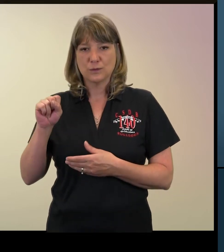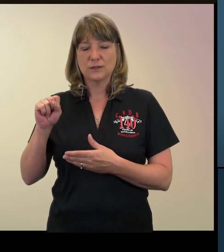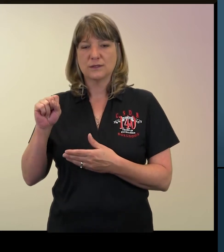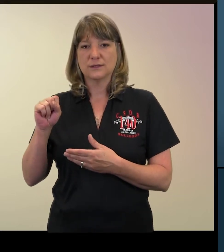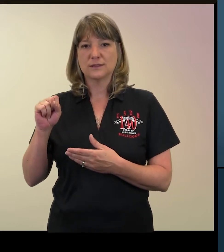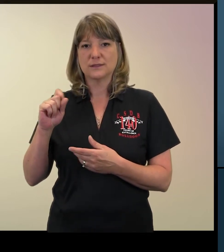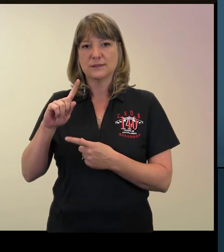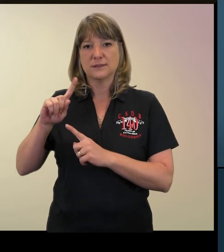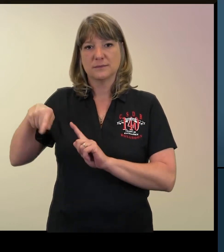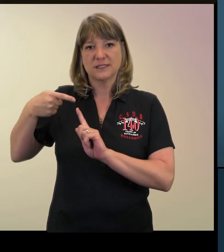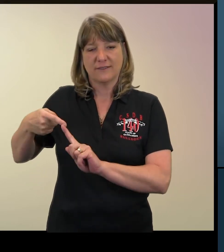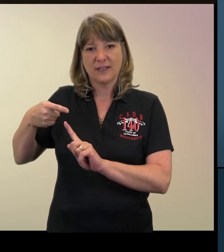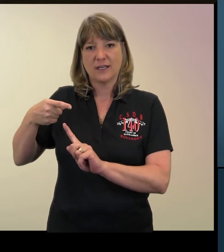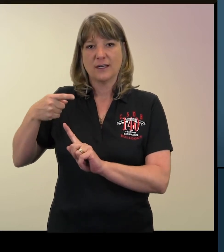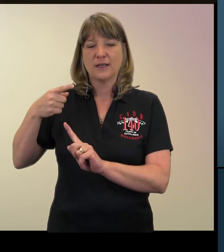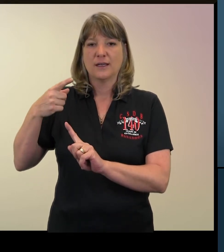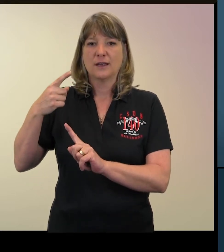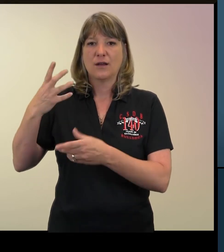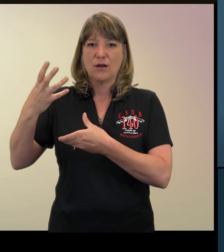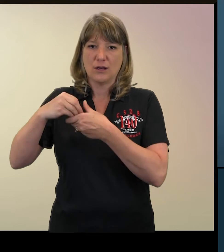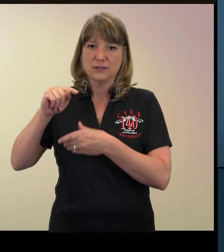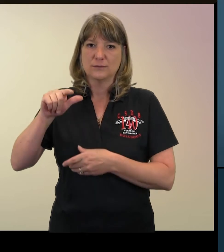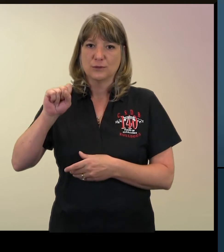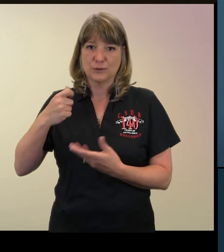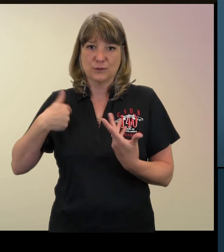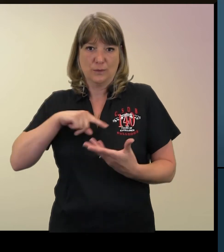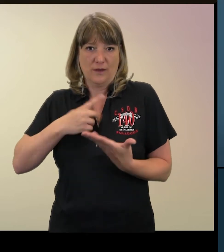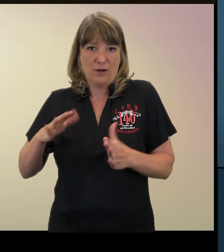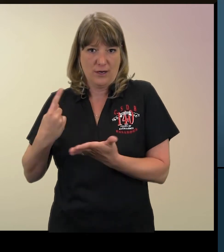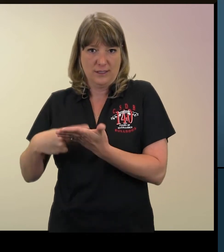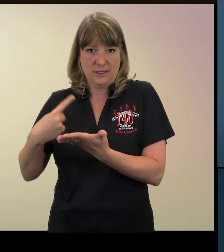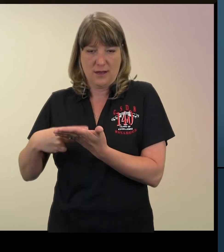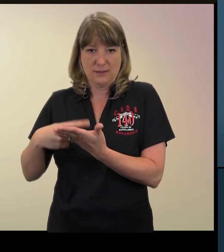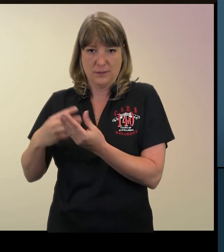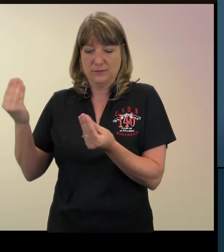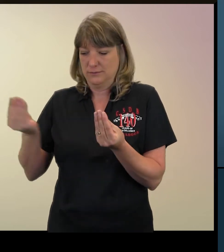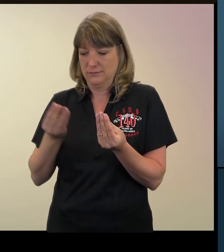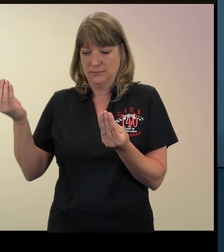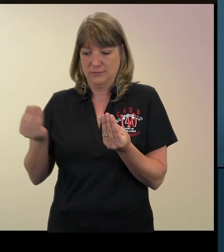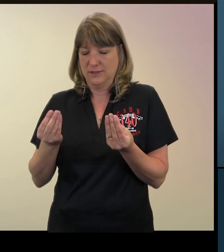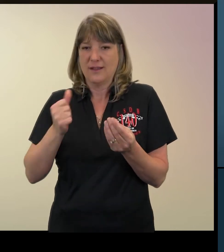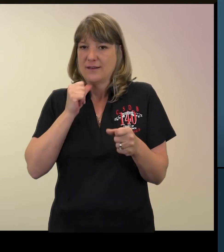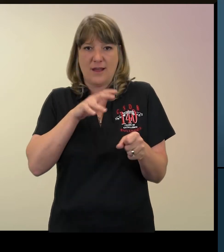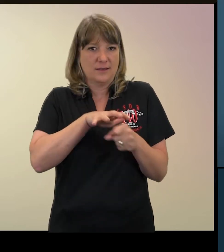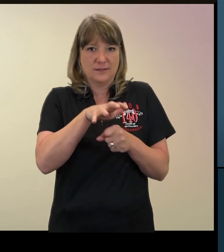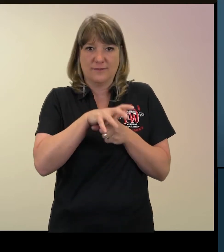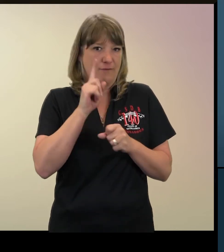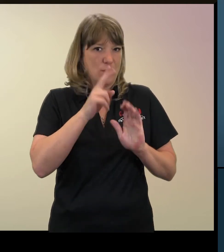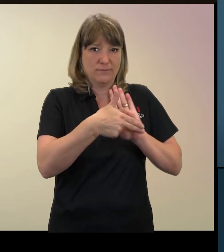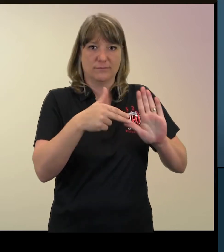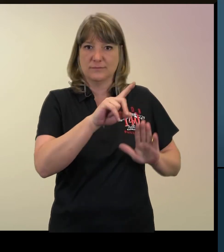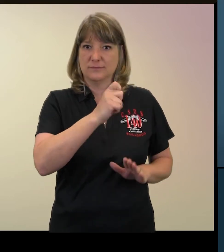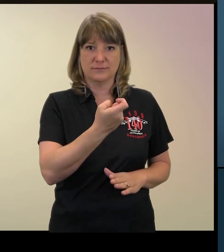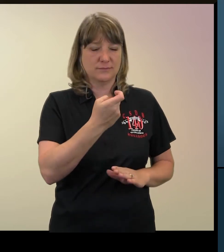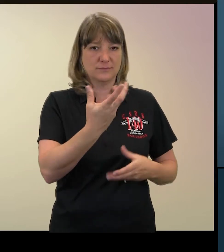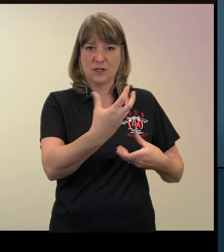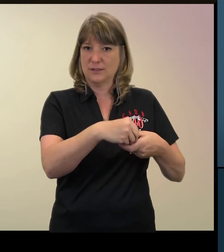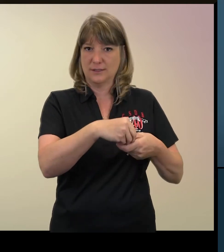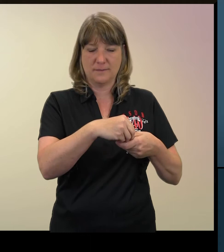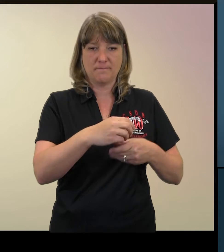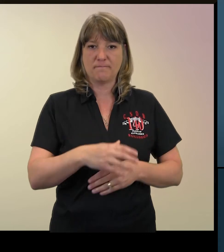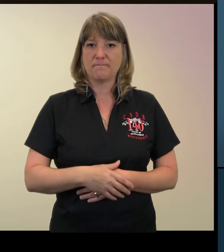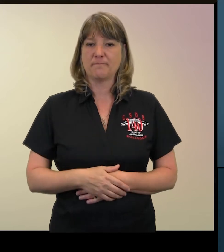autism tools, the specific autism tools that we talked about in and of themselves are not sufficient for